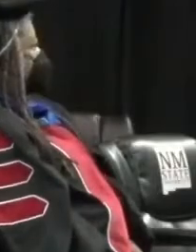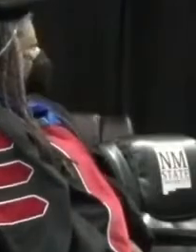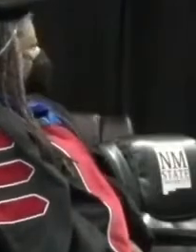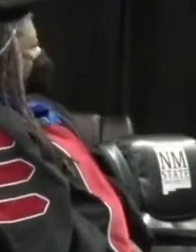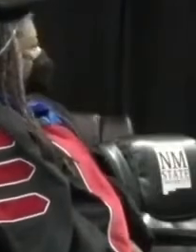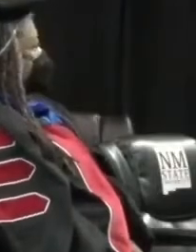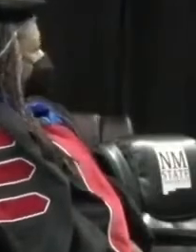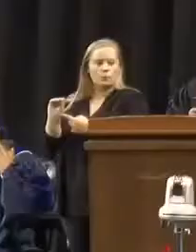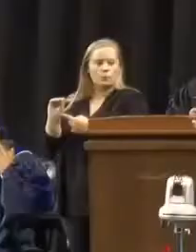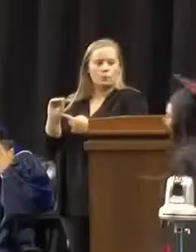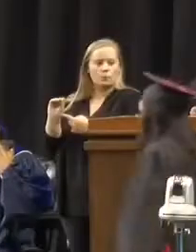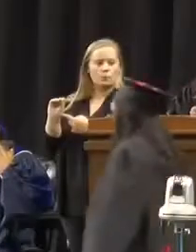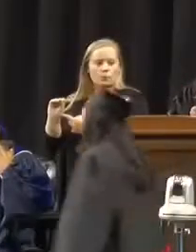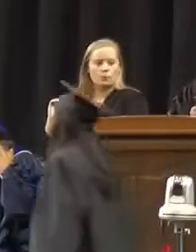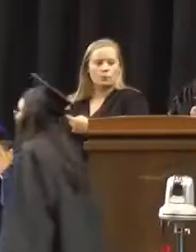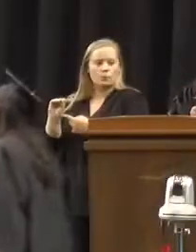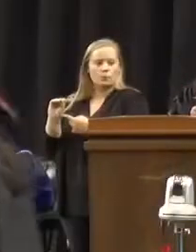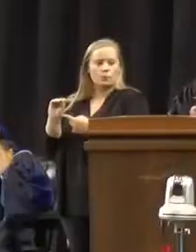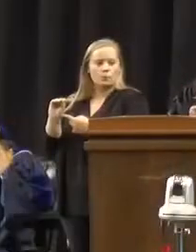Ashley Prieto.